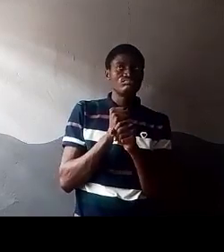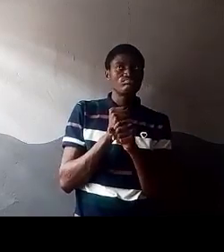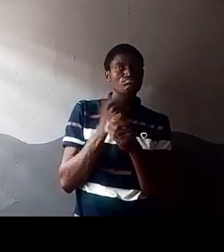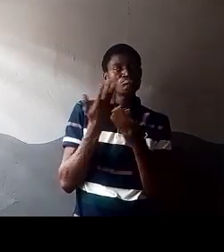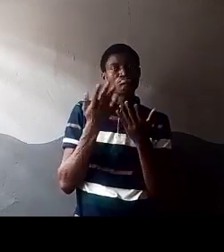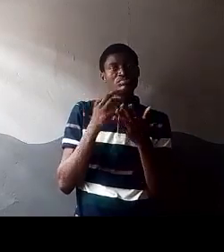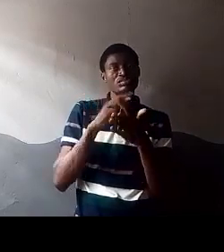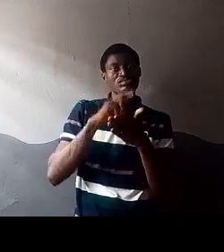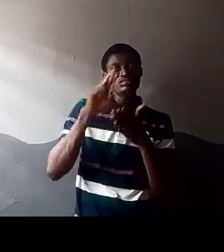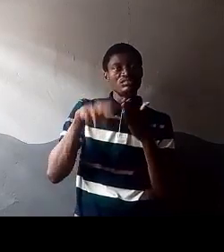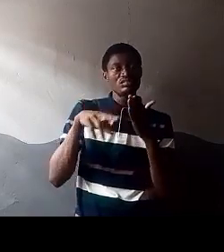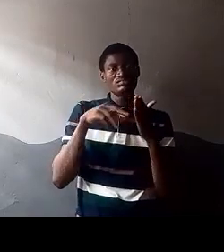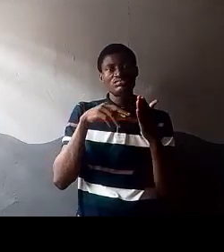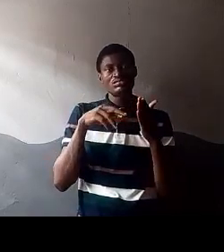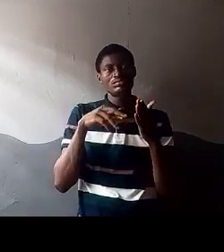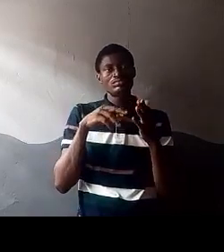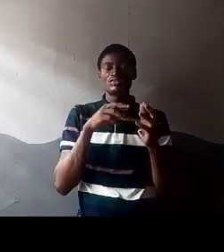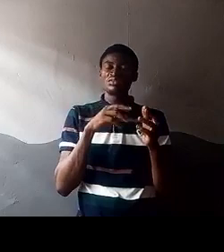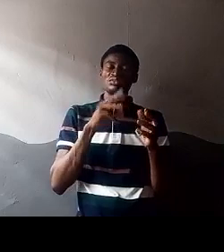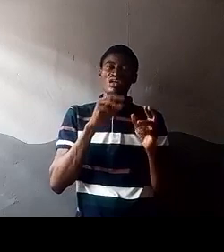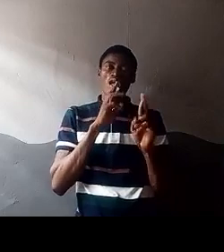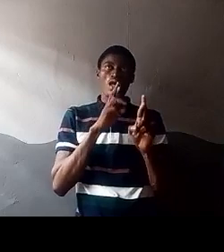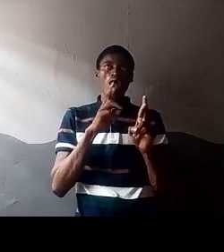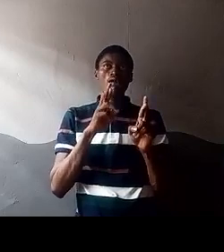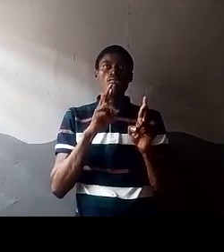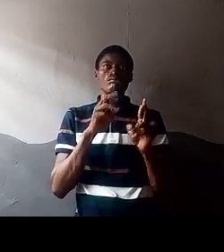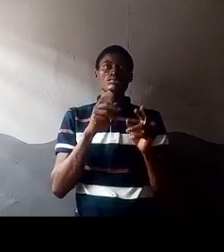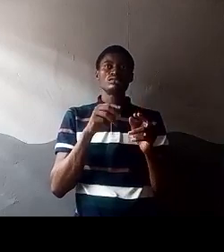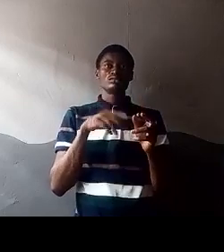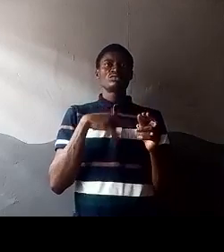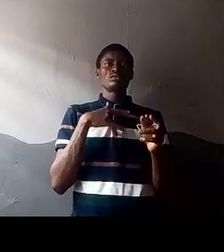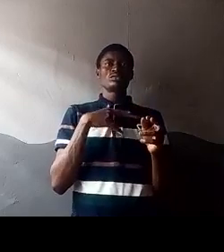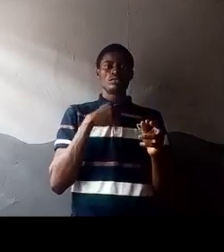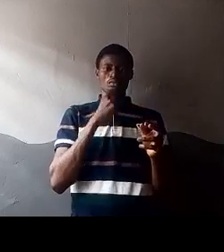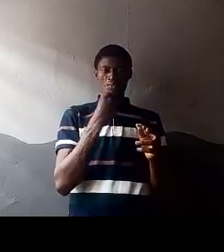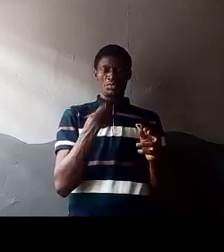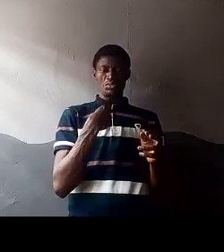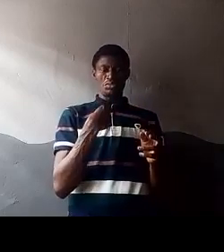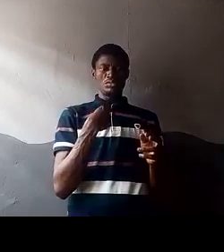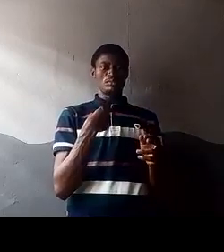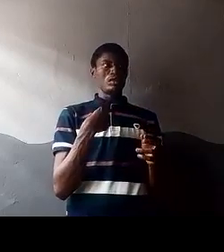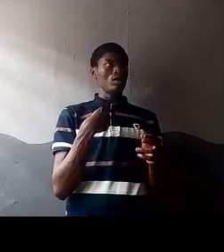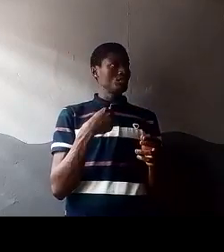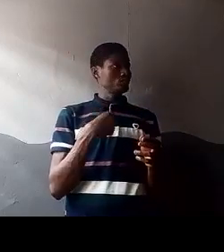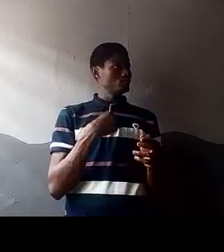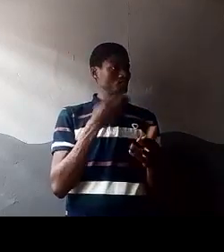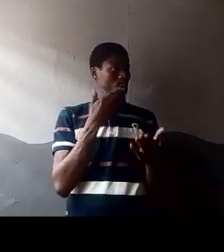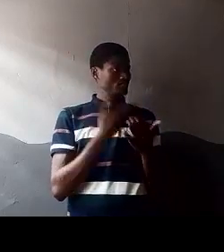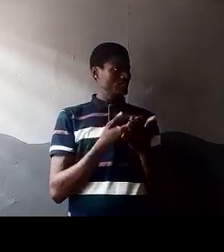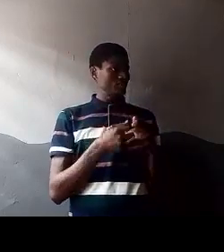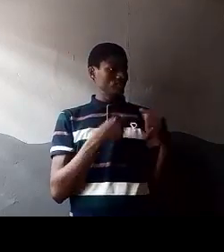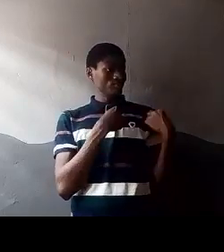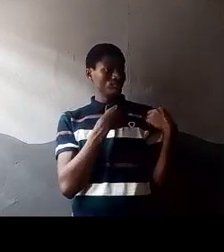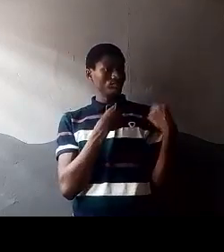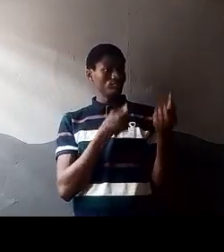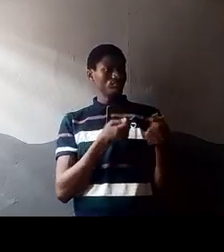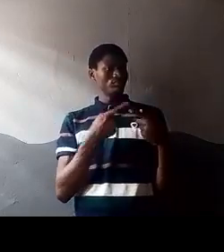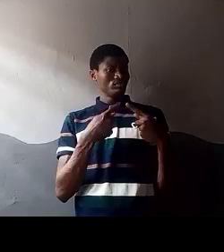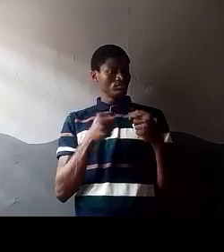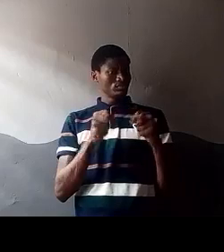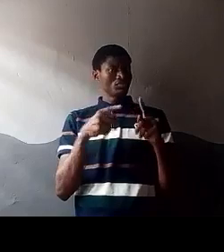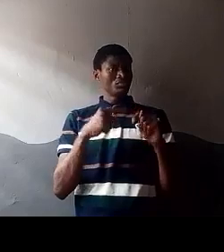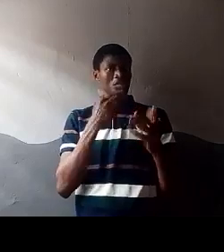at the point I asked myself if I was really good enough, like, what's all this, even with the best good results and everything? So what's